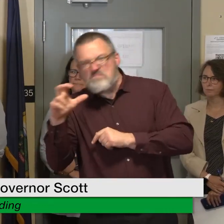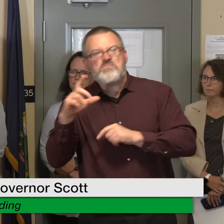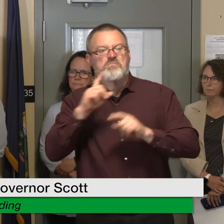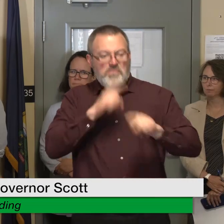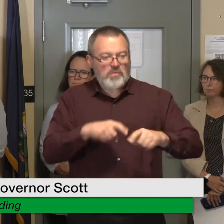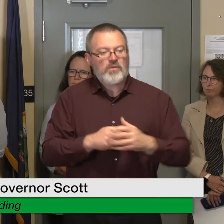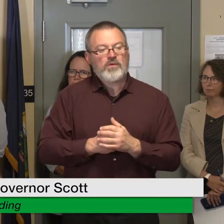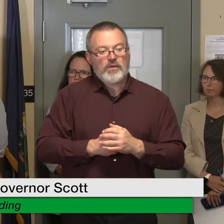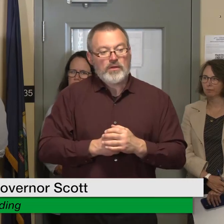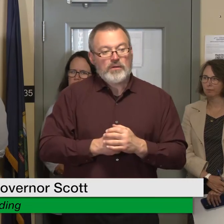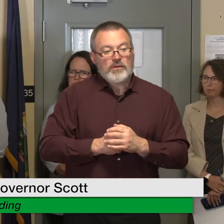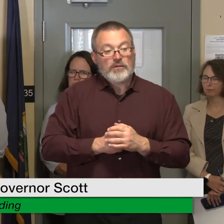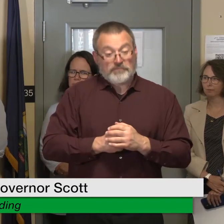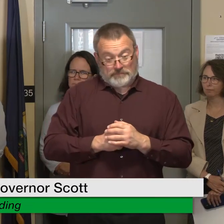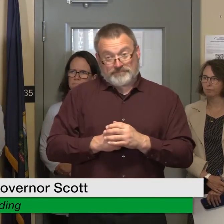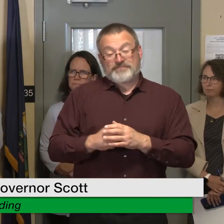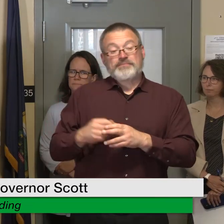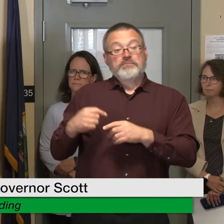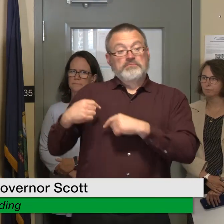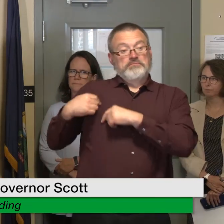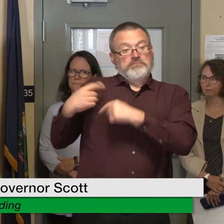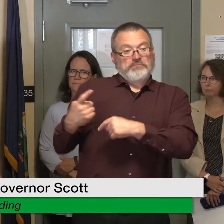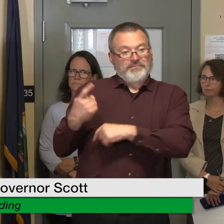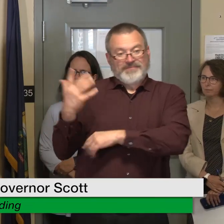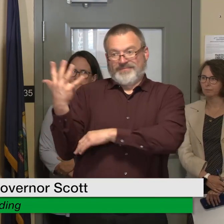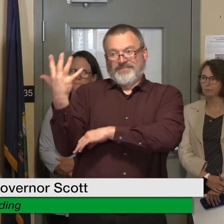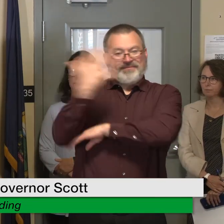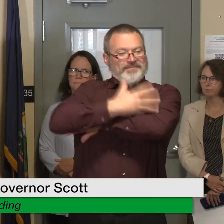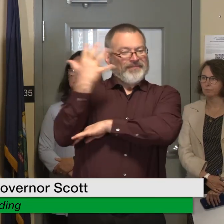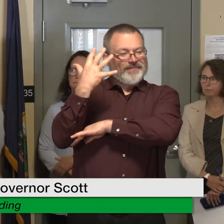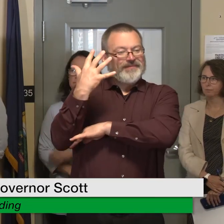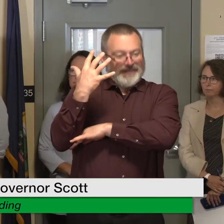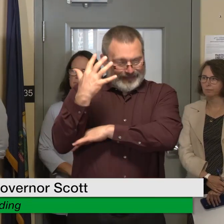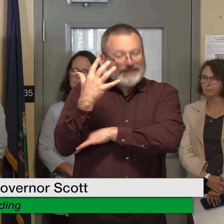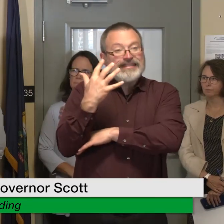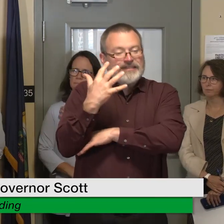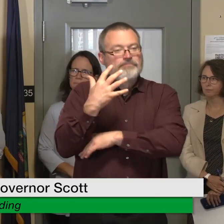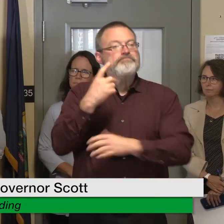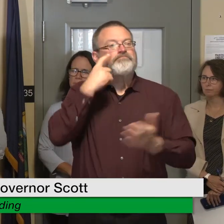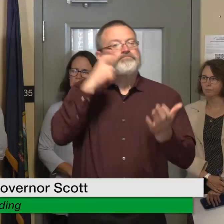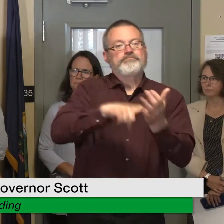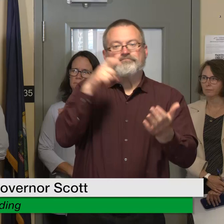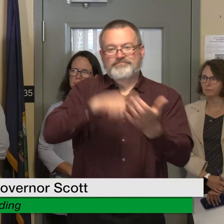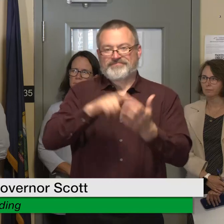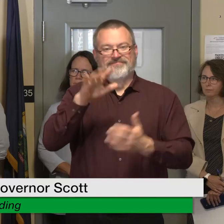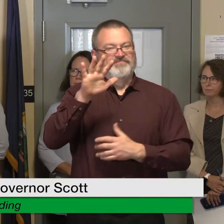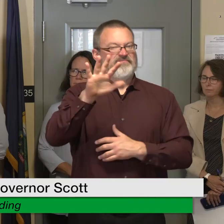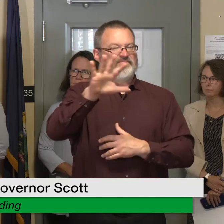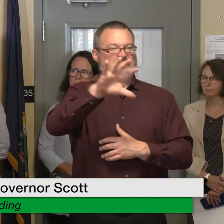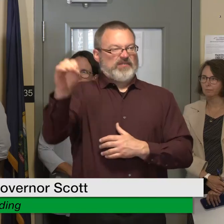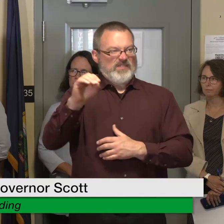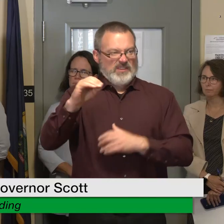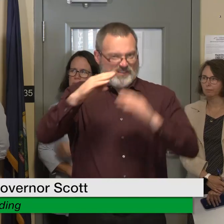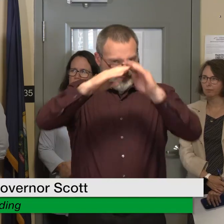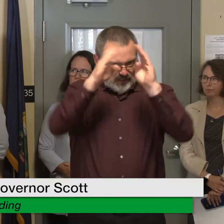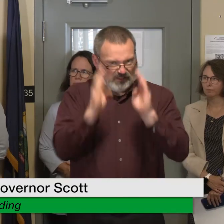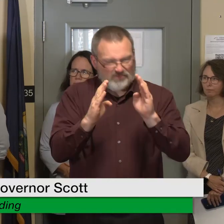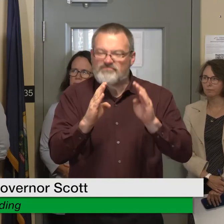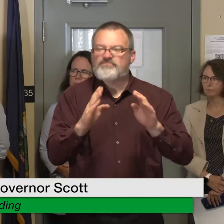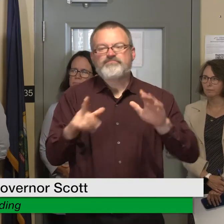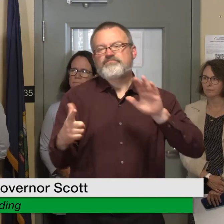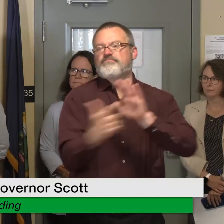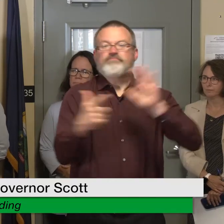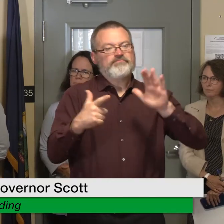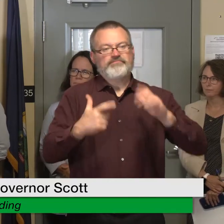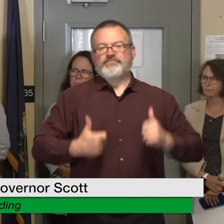50 homes reported as uninhabitable. Now, I want to be clear that the definition is subjective to the reporter,